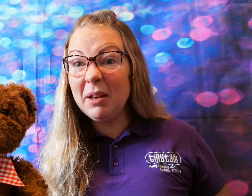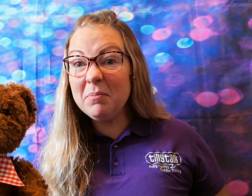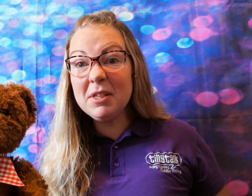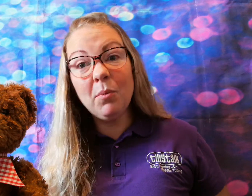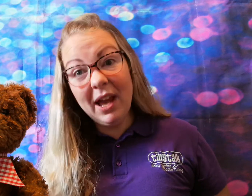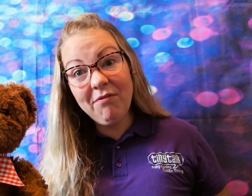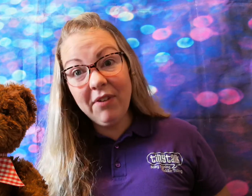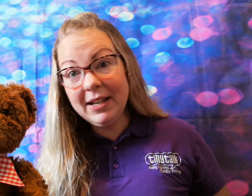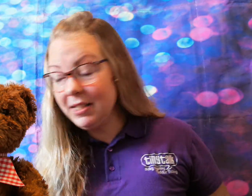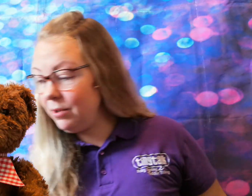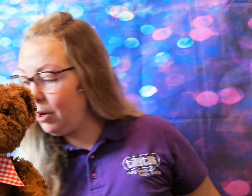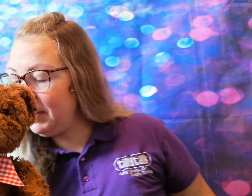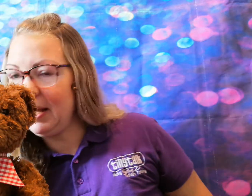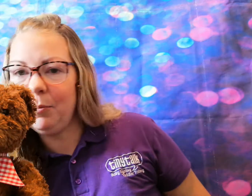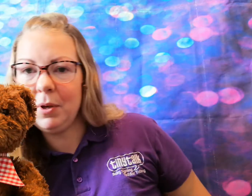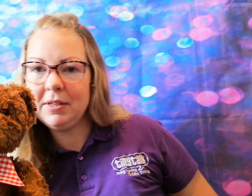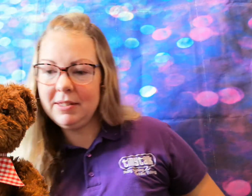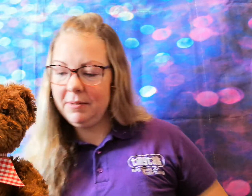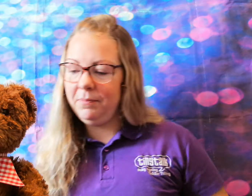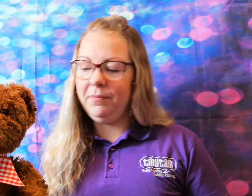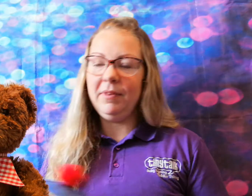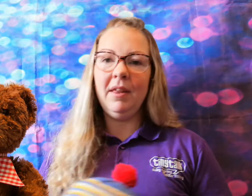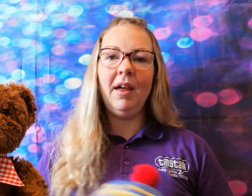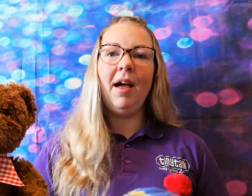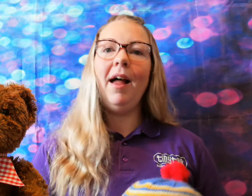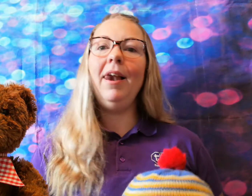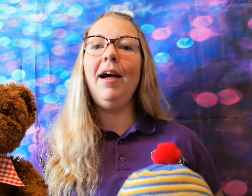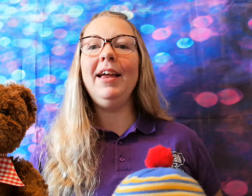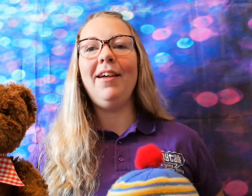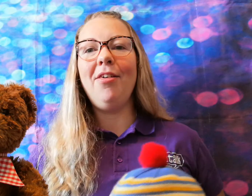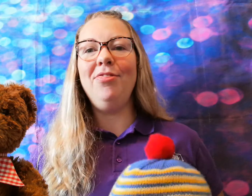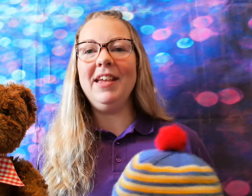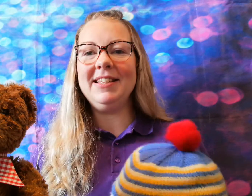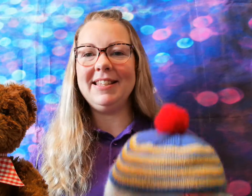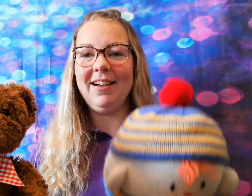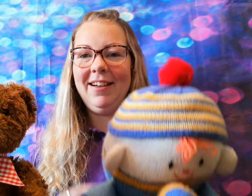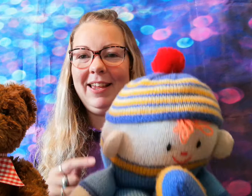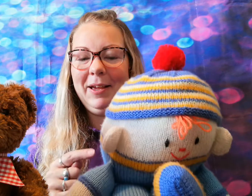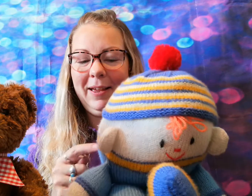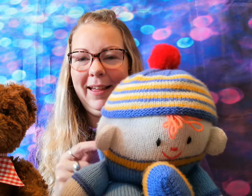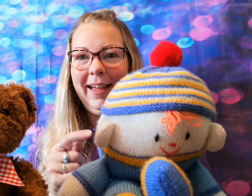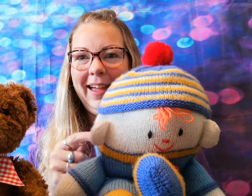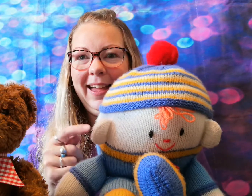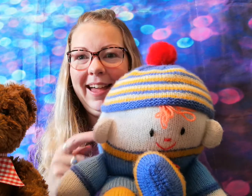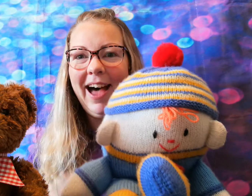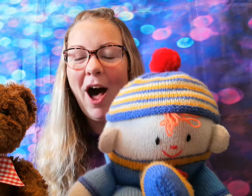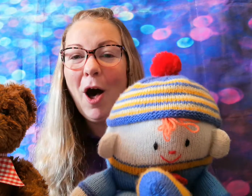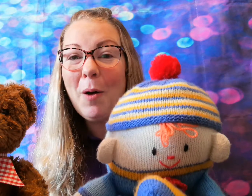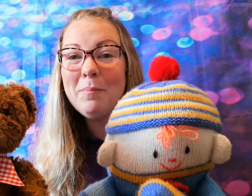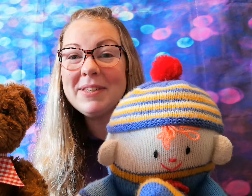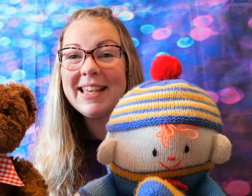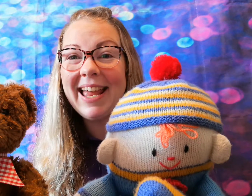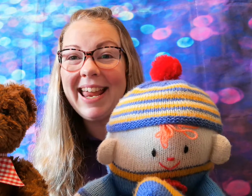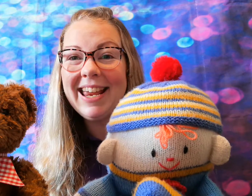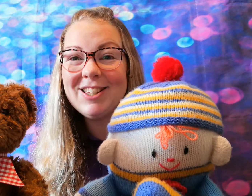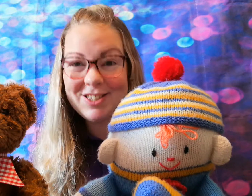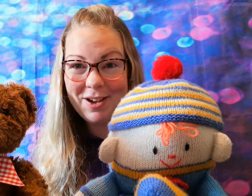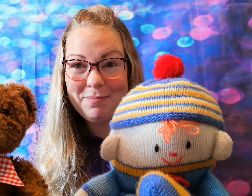Sometimes we have friends who come and help us, like this guy, Humpty